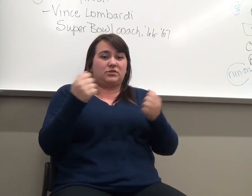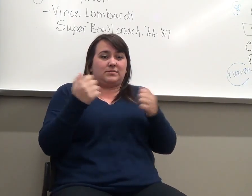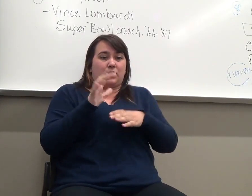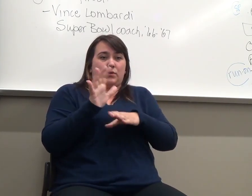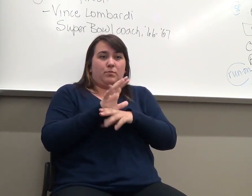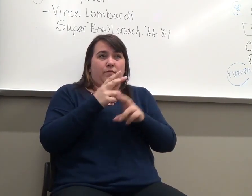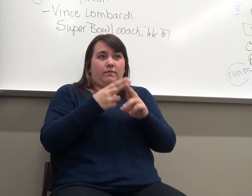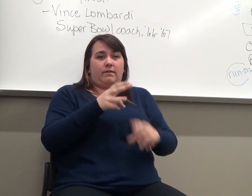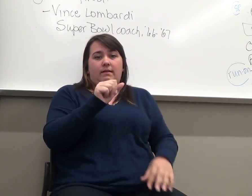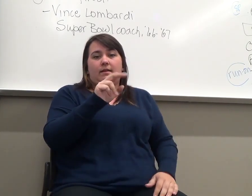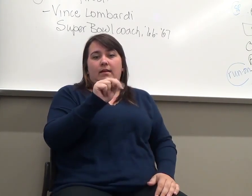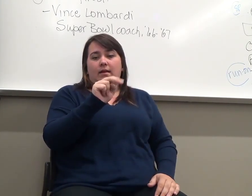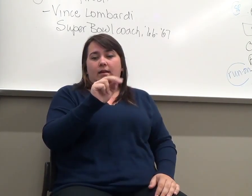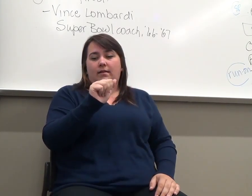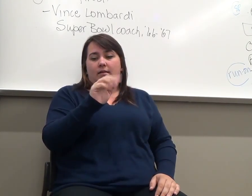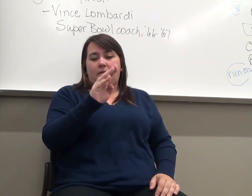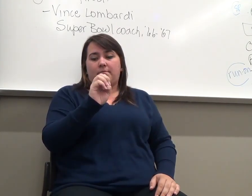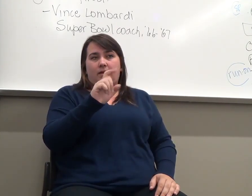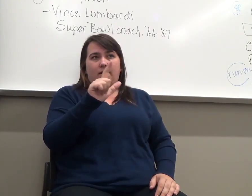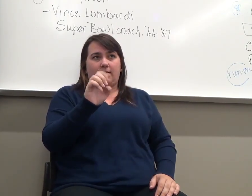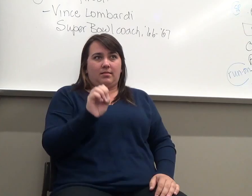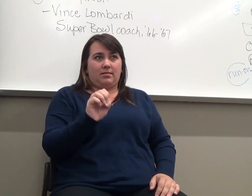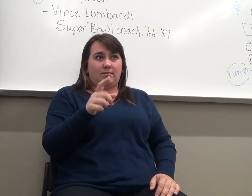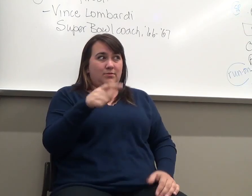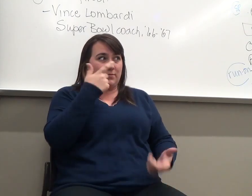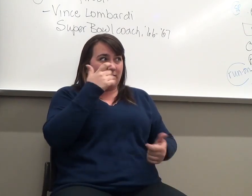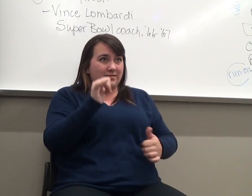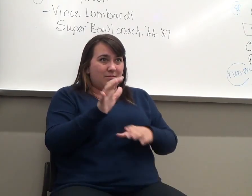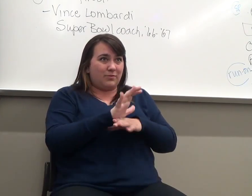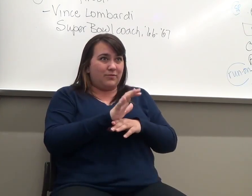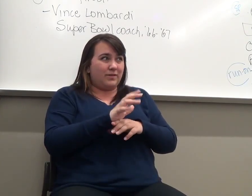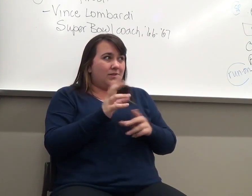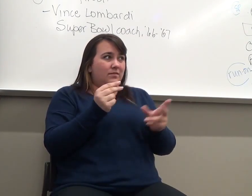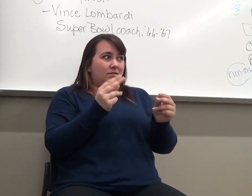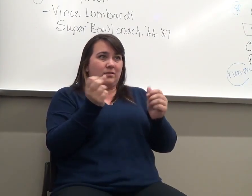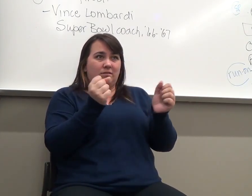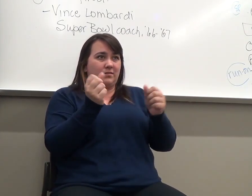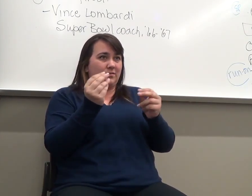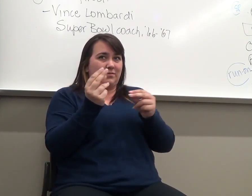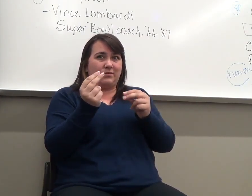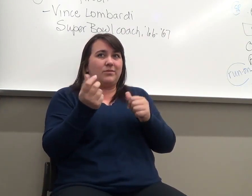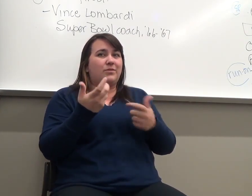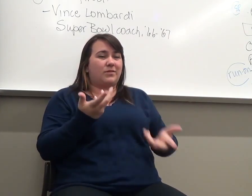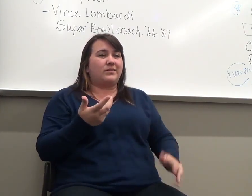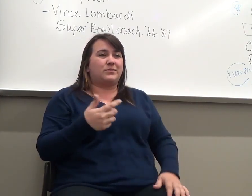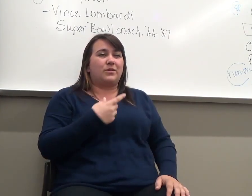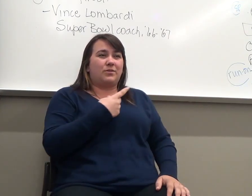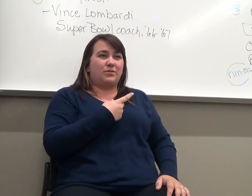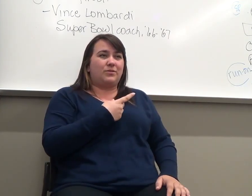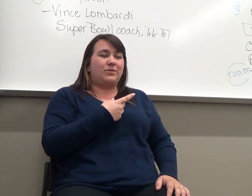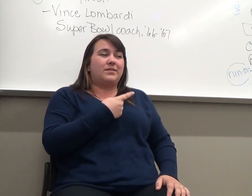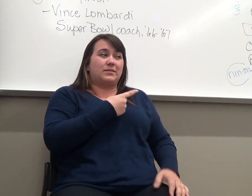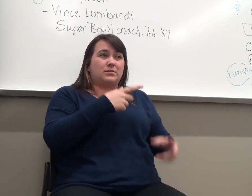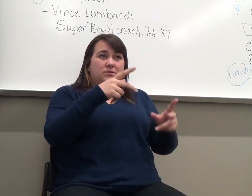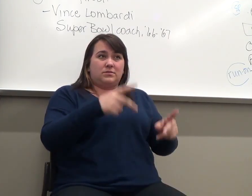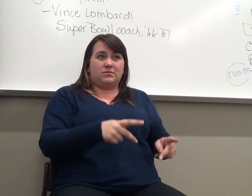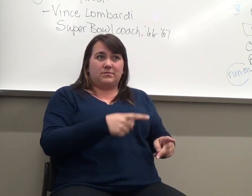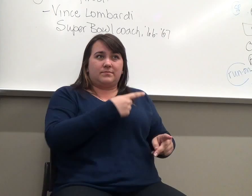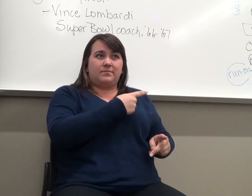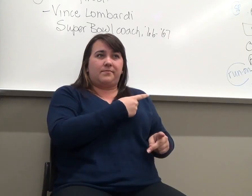similar. We looked at the diner one, and it was a narration, but it also had a bunch